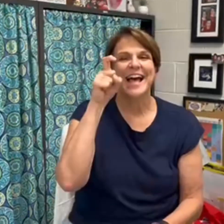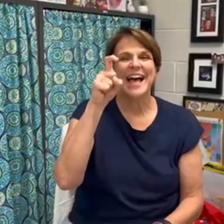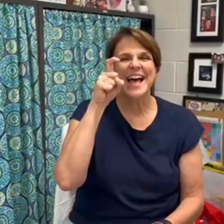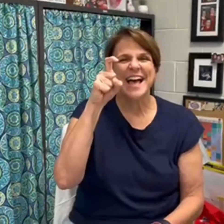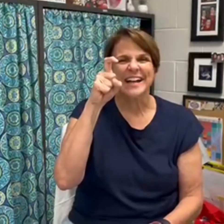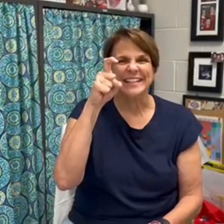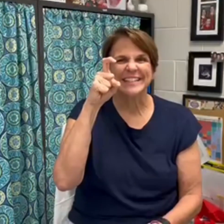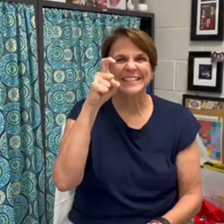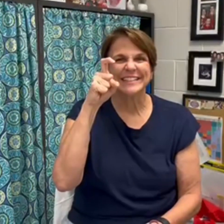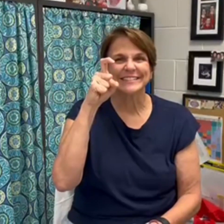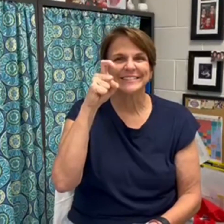X,